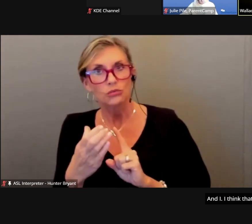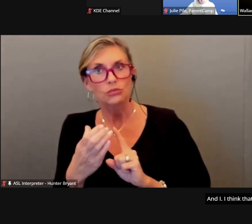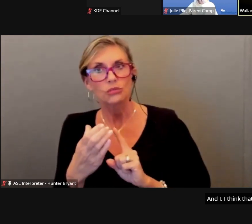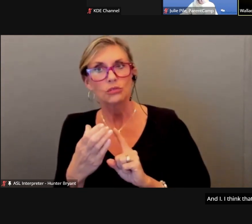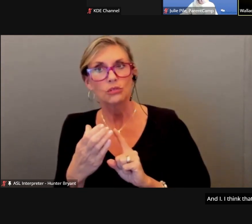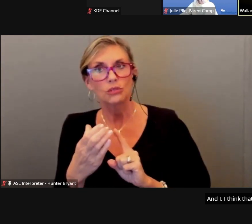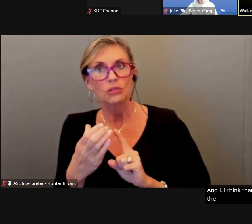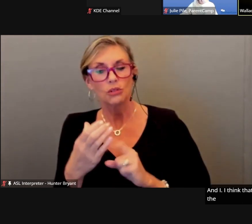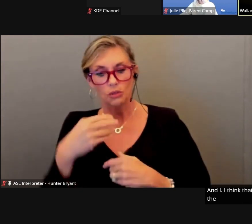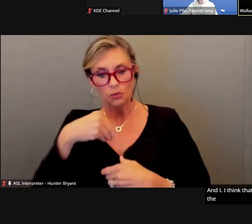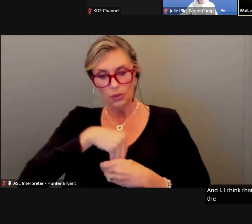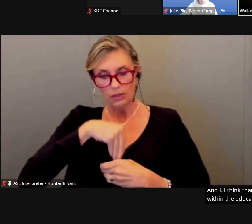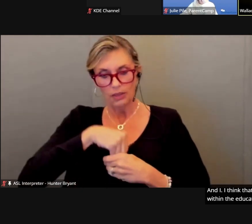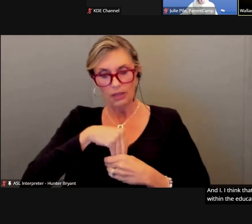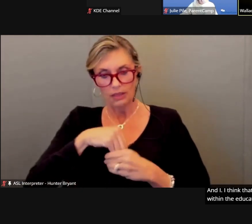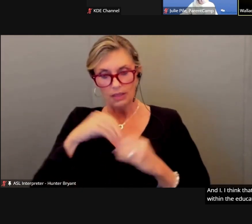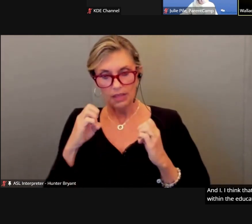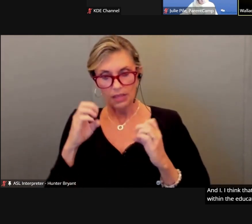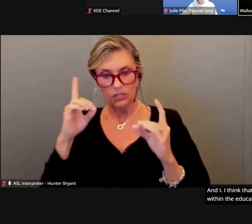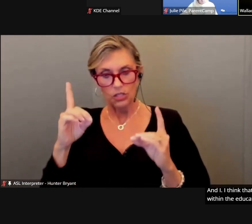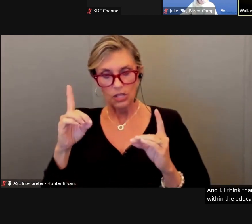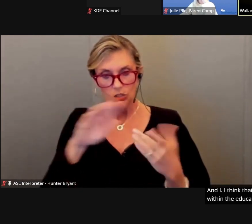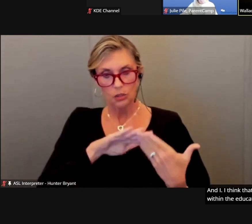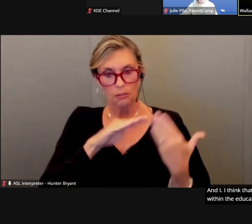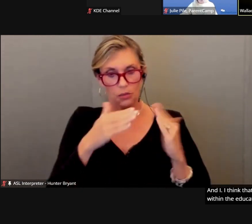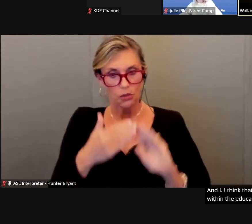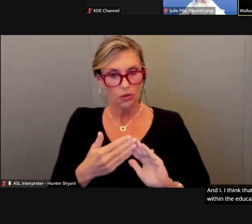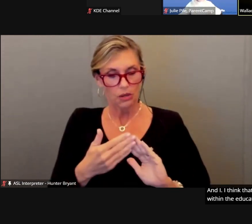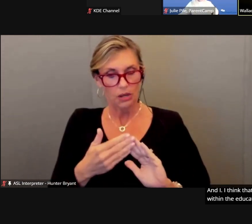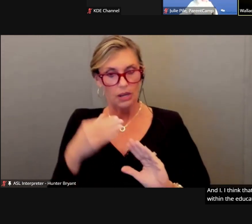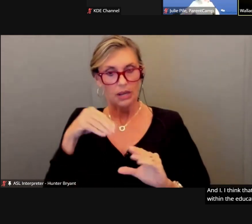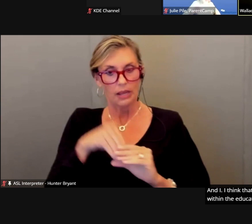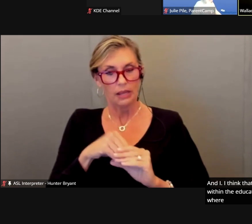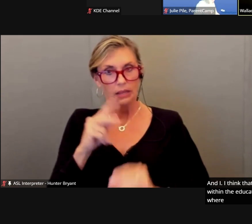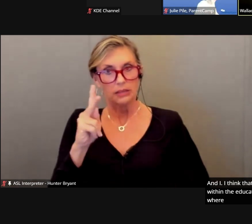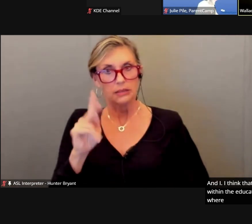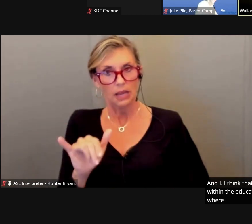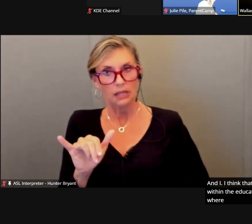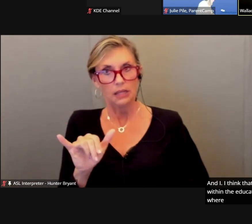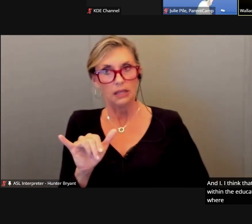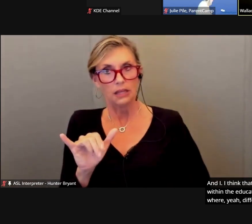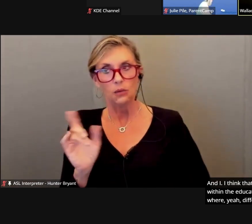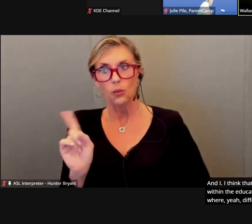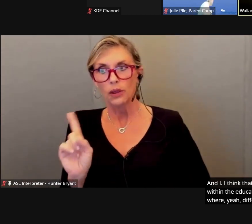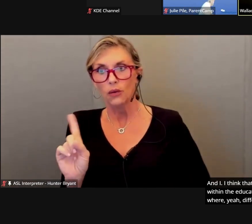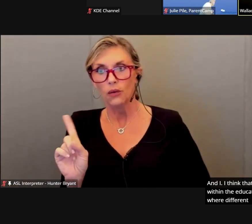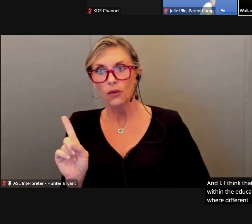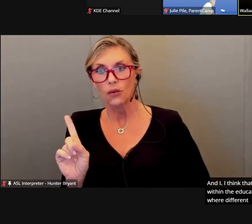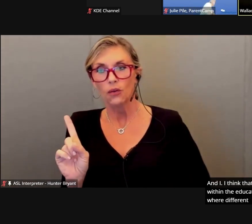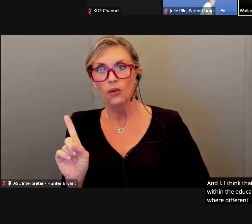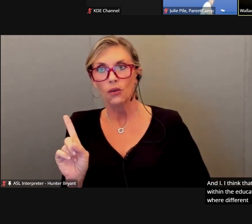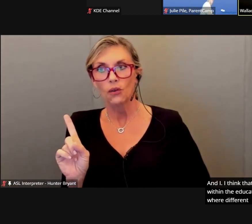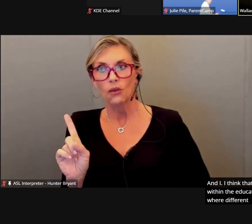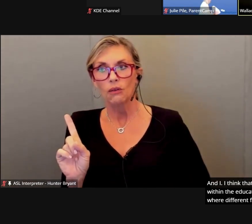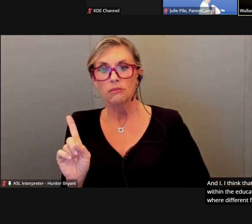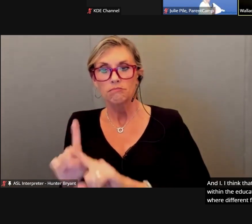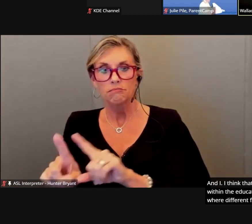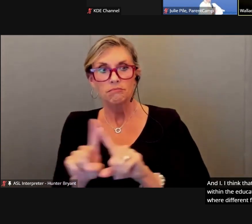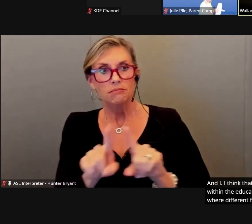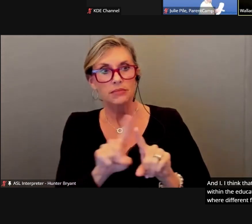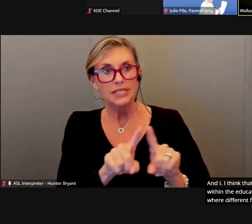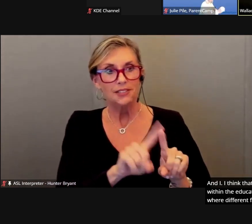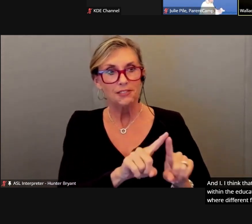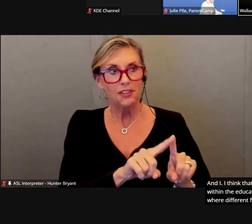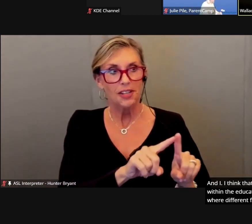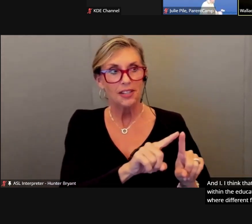within the education community in Kentucky where, you know, different factions, I